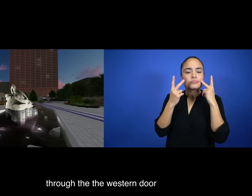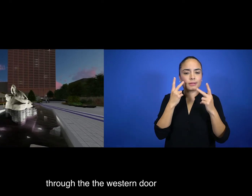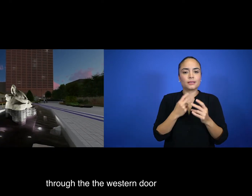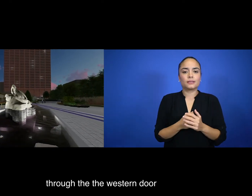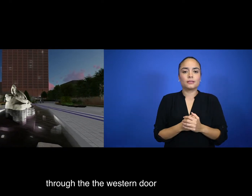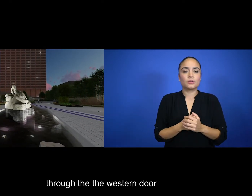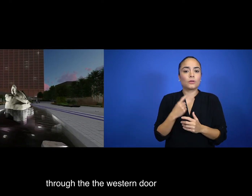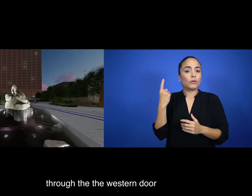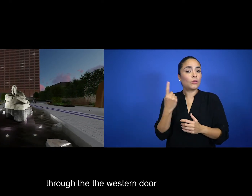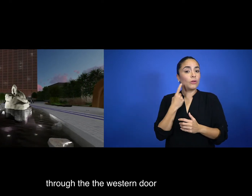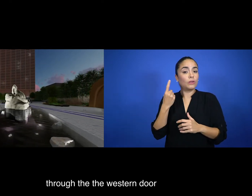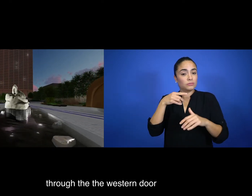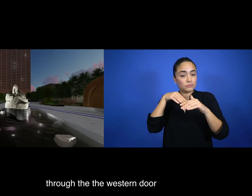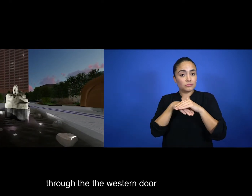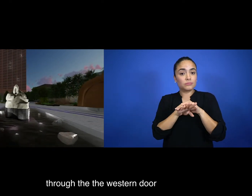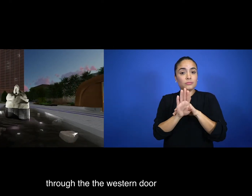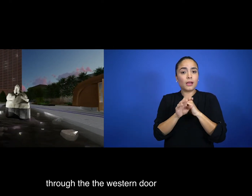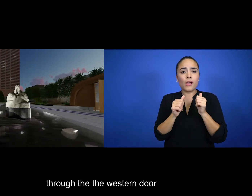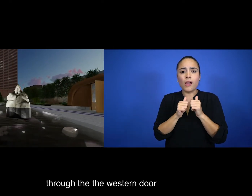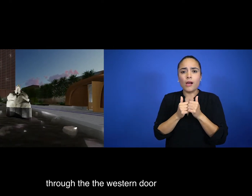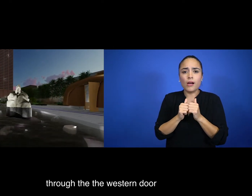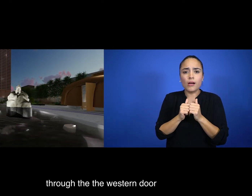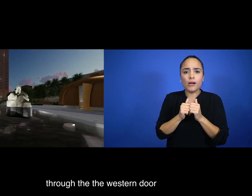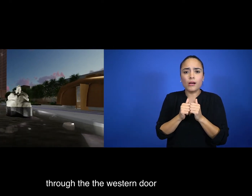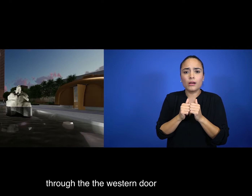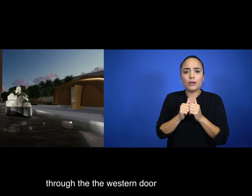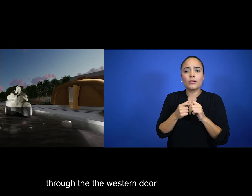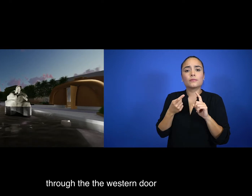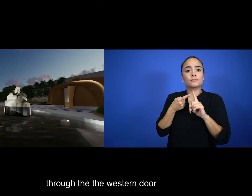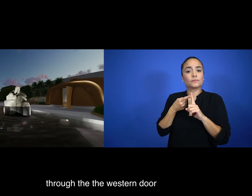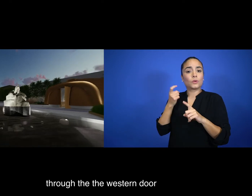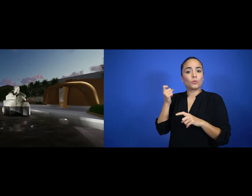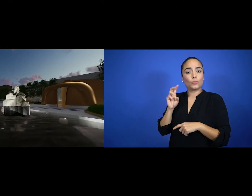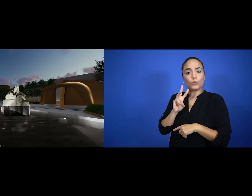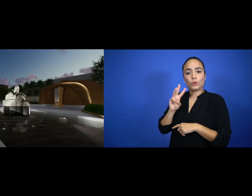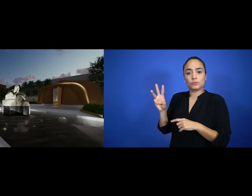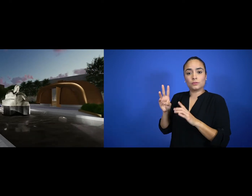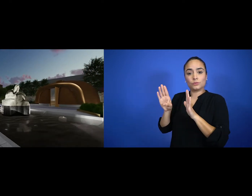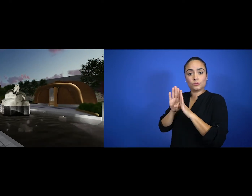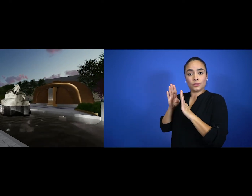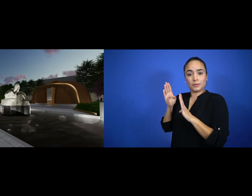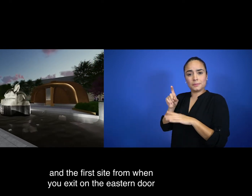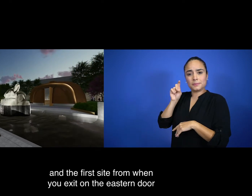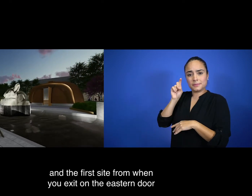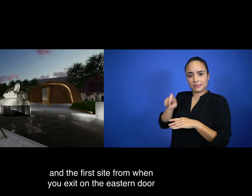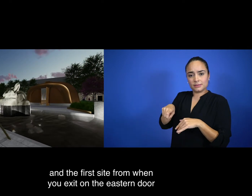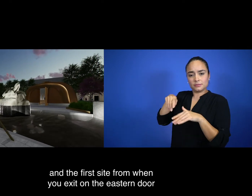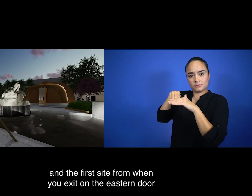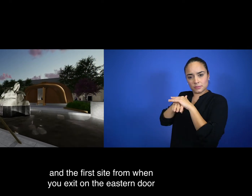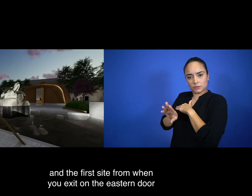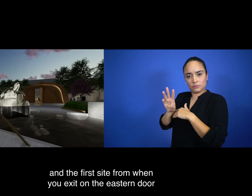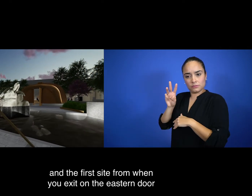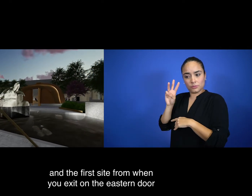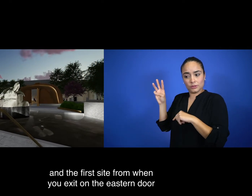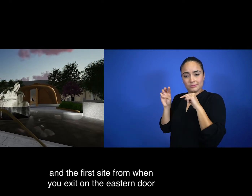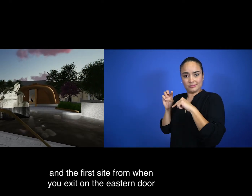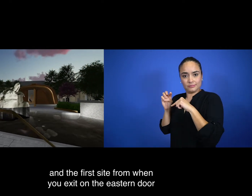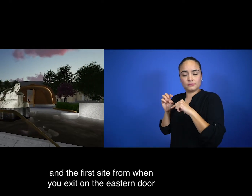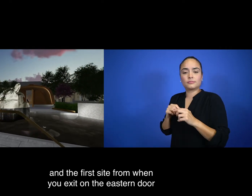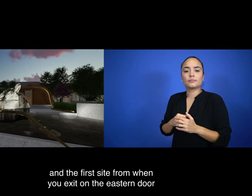the western door, and the first site from